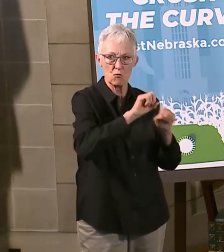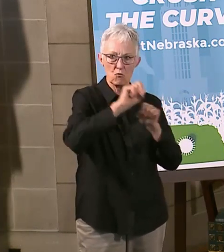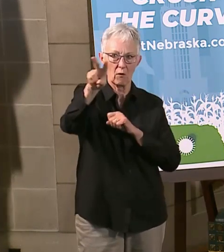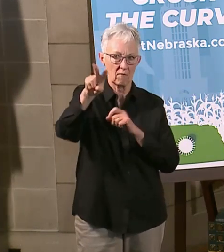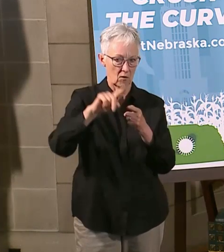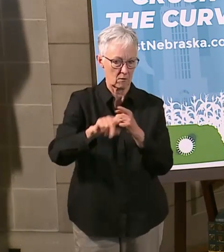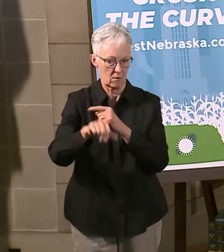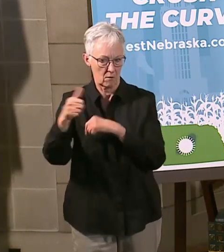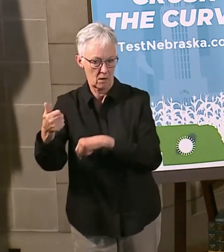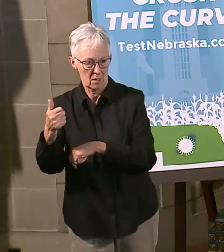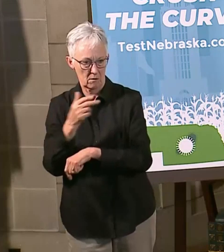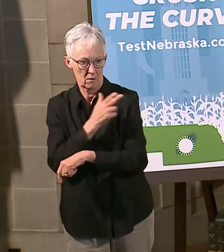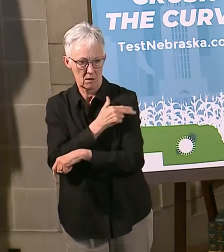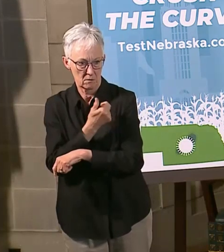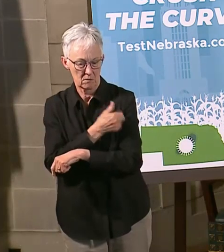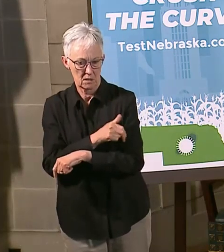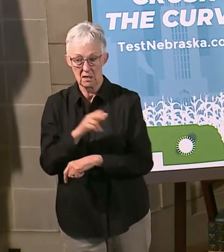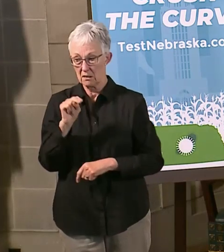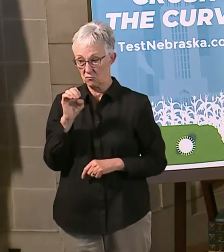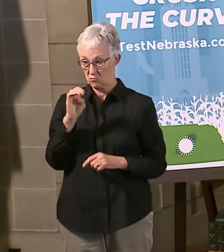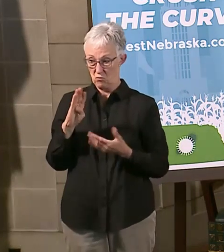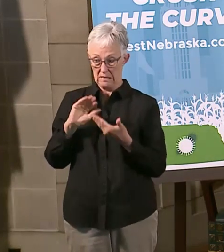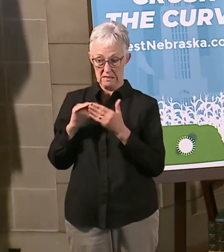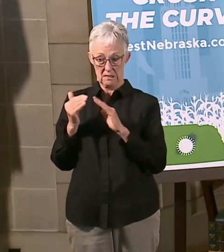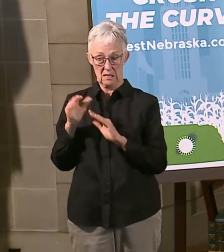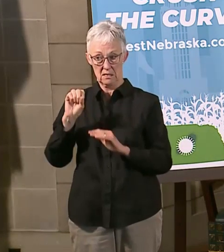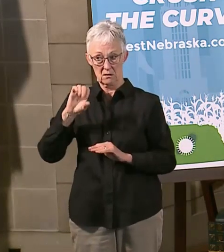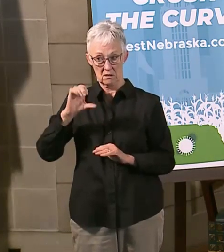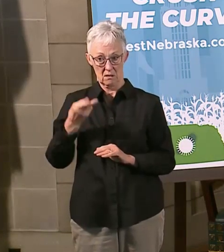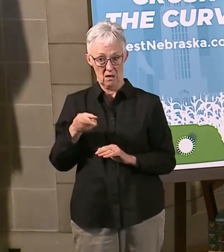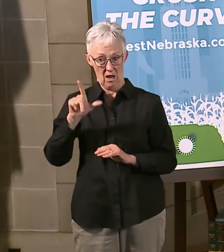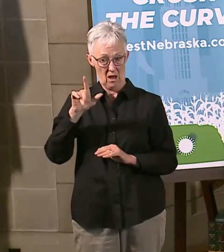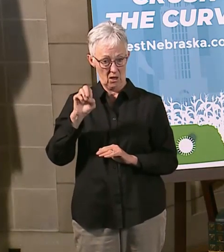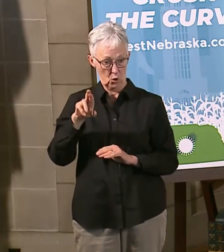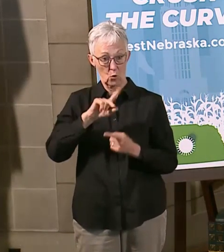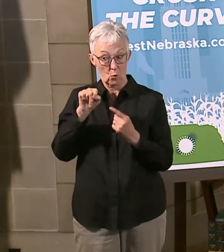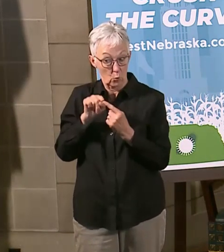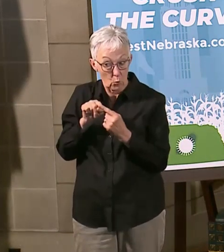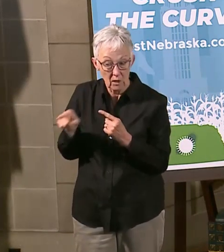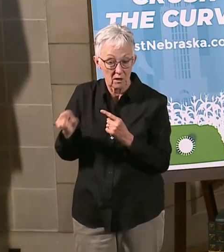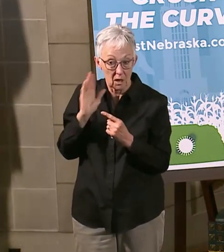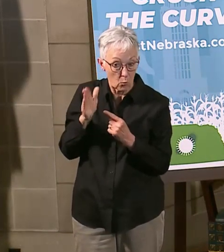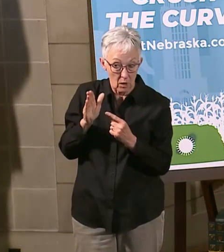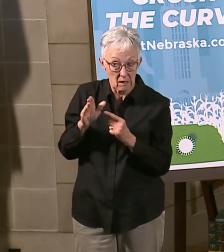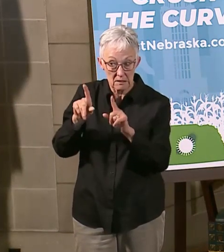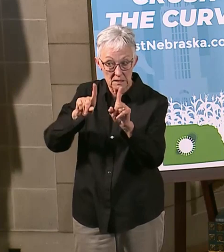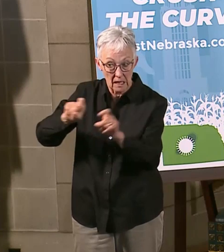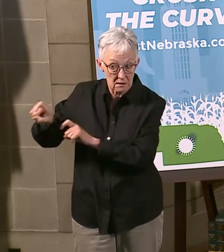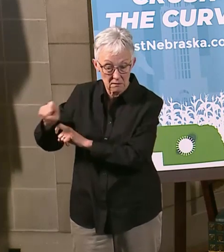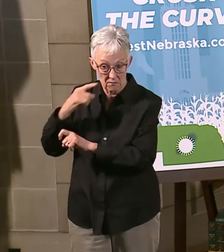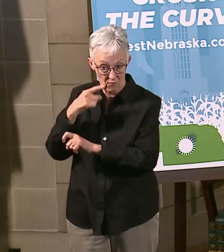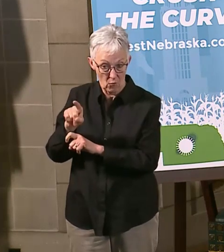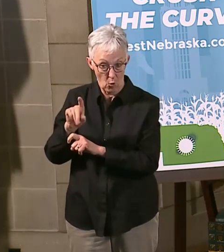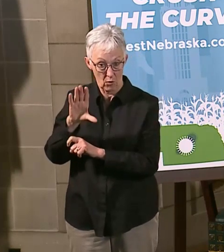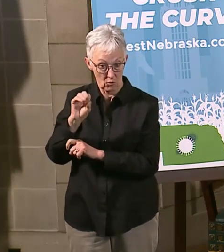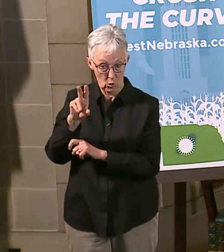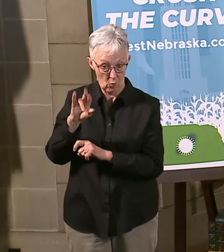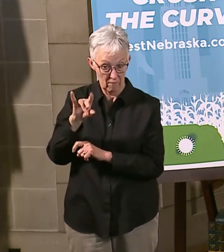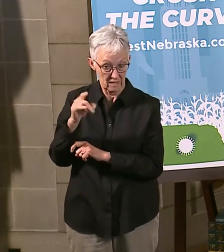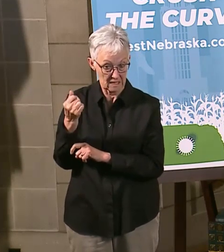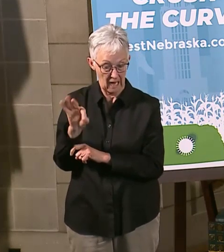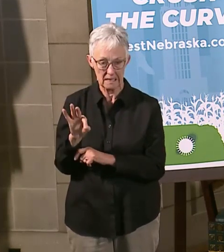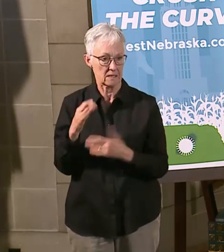Nebraska City and Schuyler, I don't have the specific information on when they're gonna be tested, but you can imagine that we will be staying in touch with the local public health departments about their